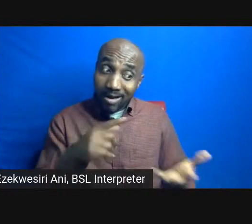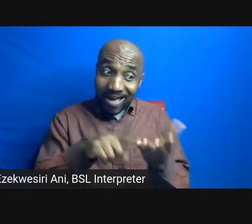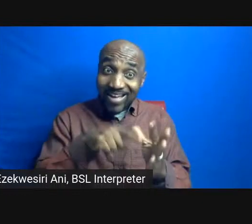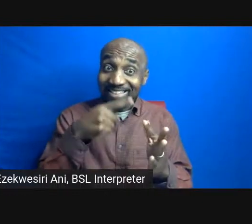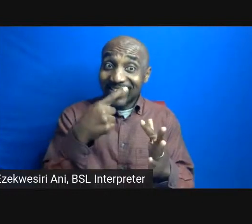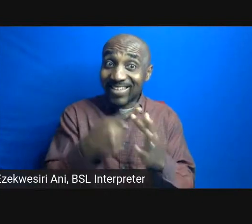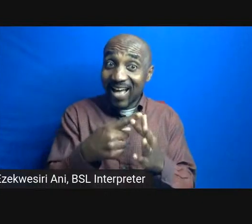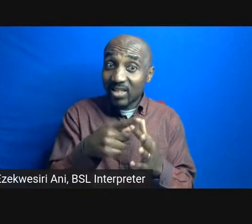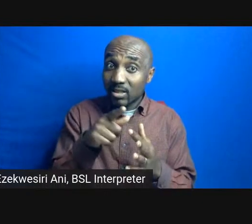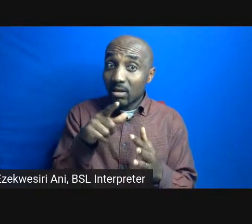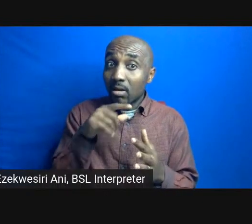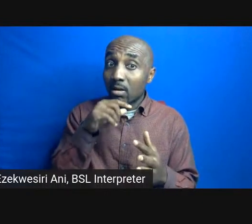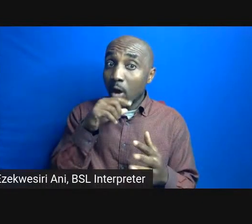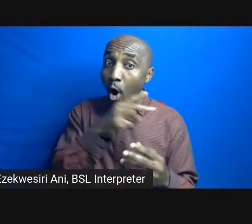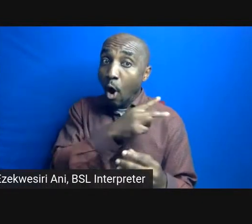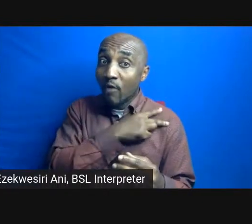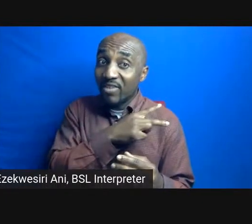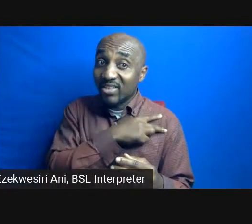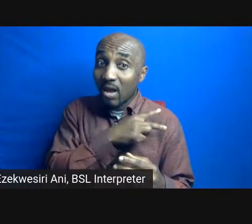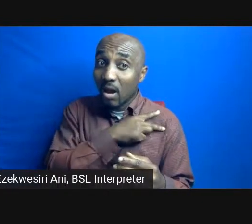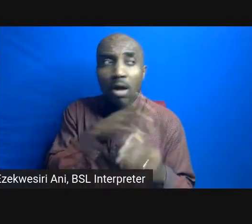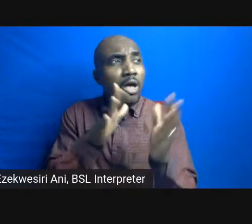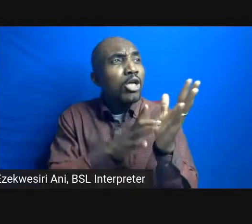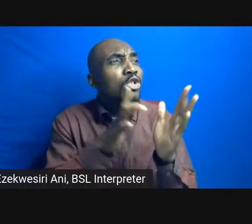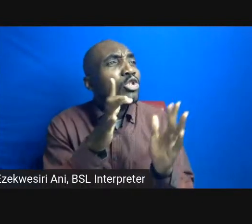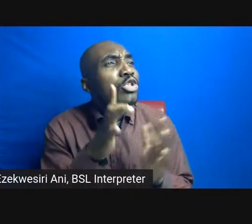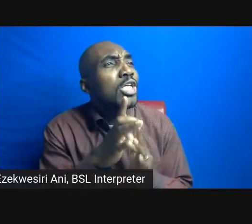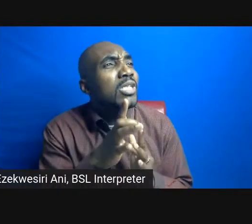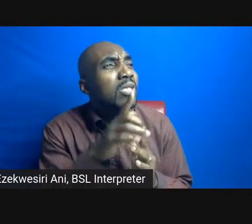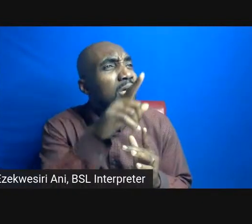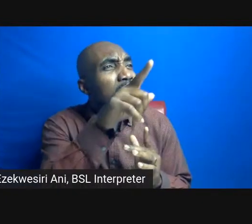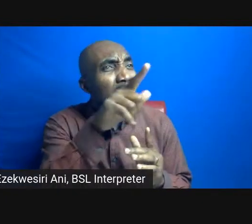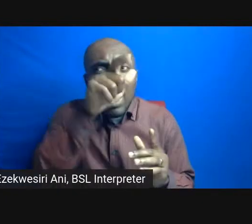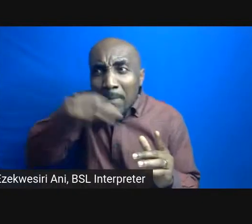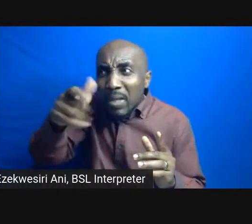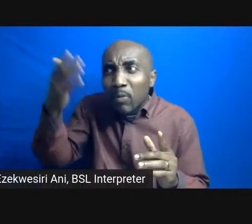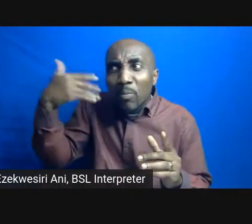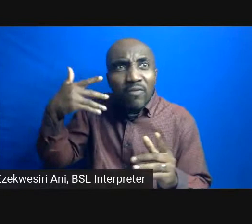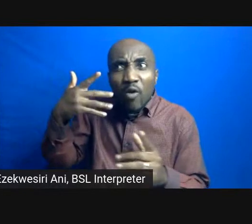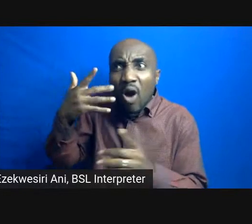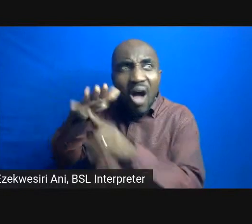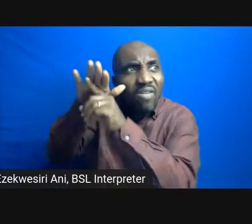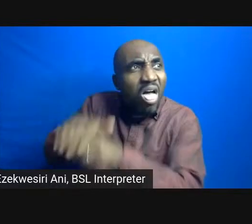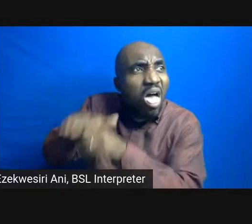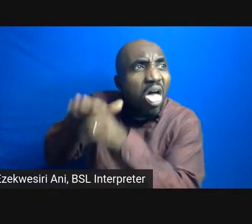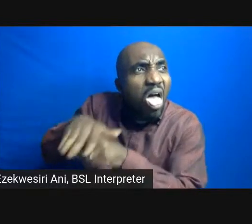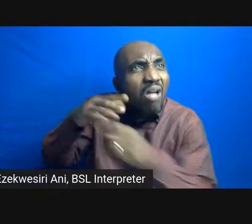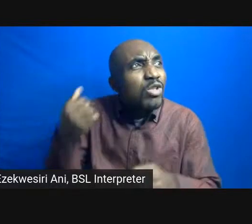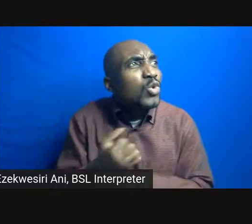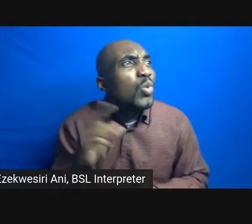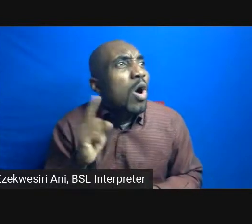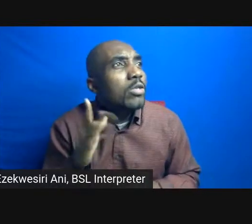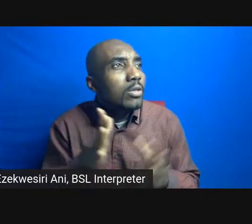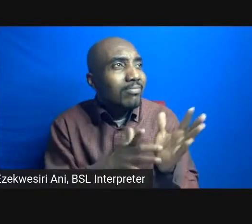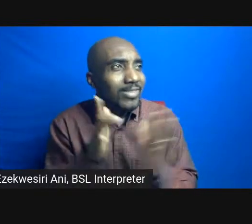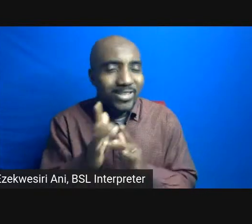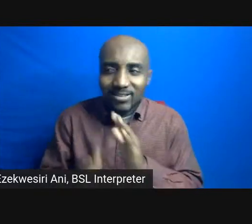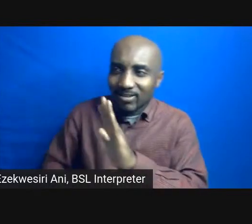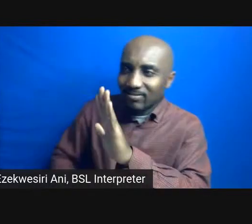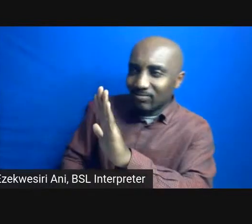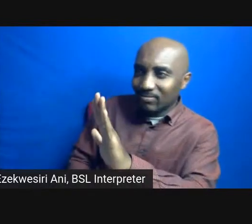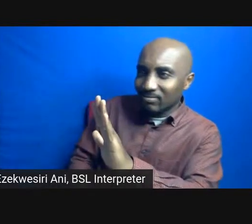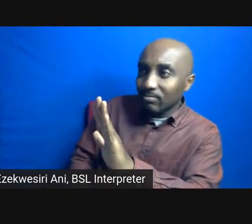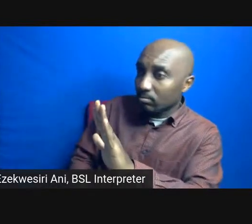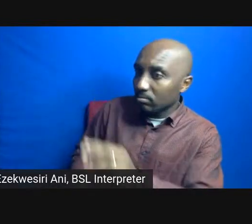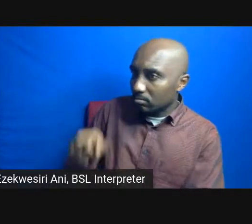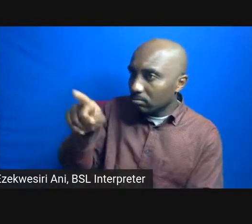asks Jesus what he must do regarding all those whom he has robbed. And Jesus responds and asks him to